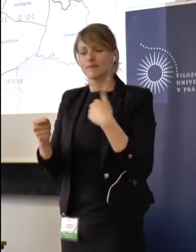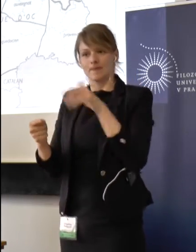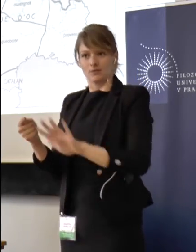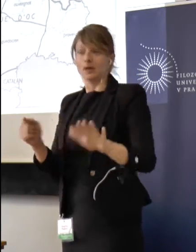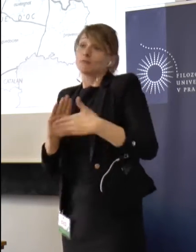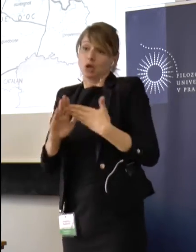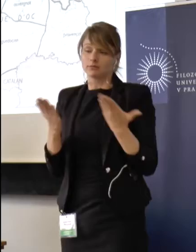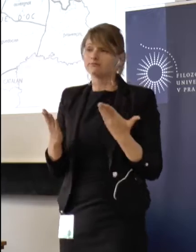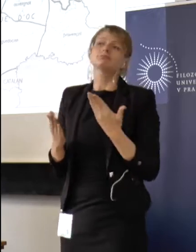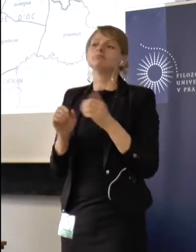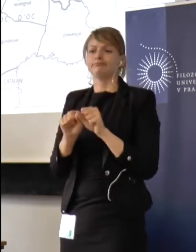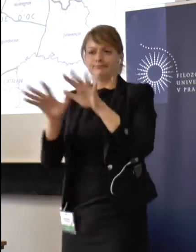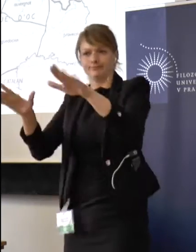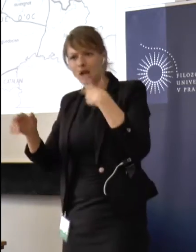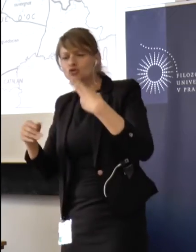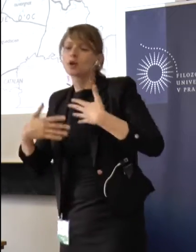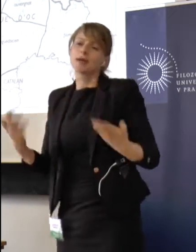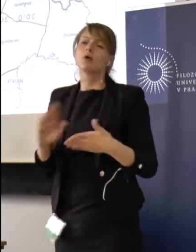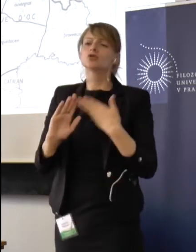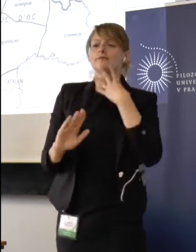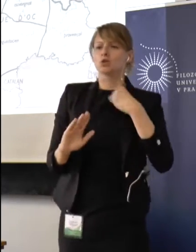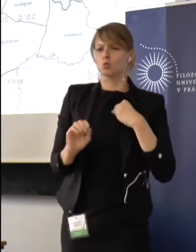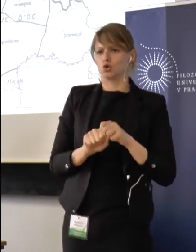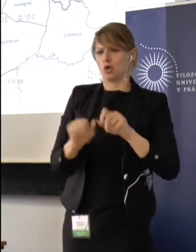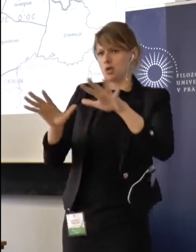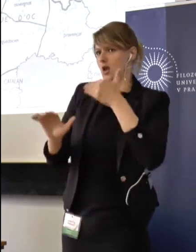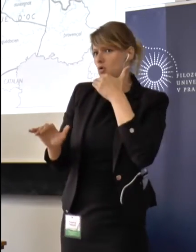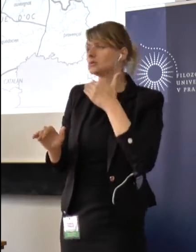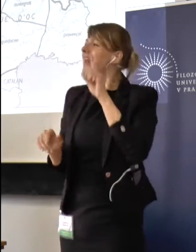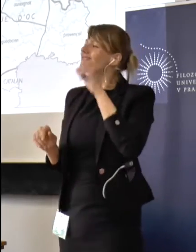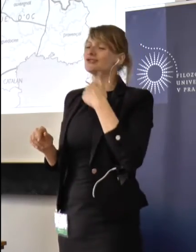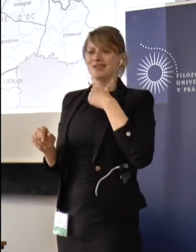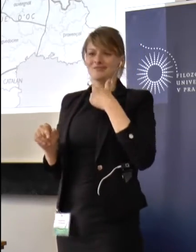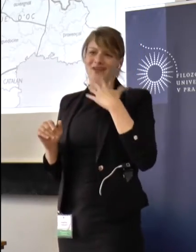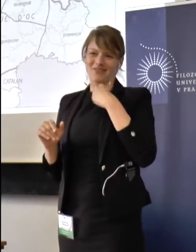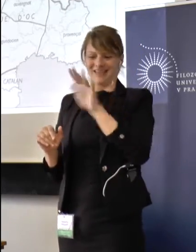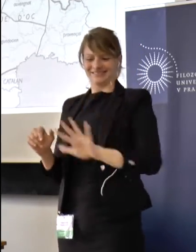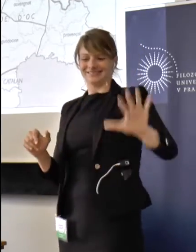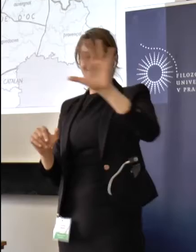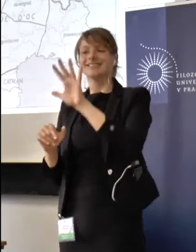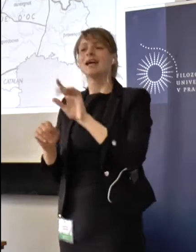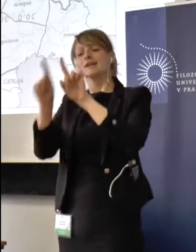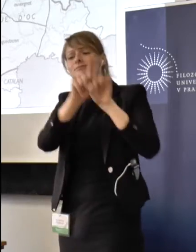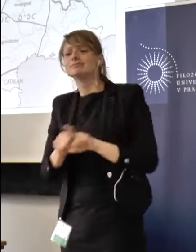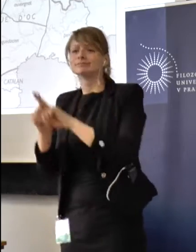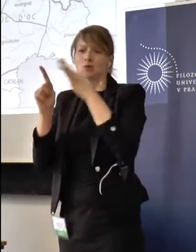plurilingual country, and only the northern part of the French Republic spoke French, and the other